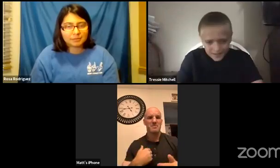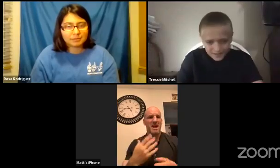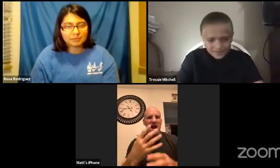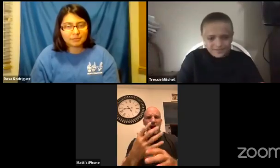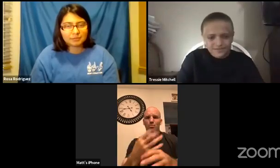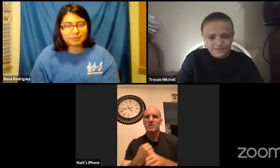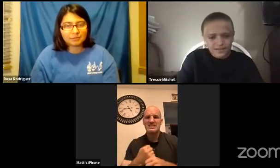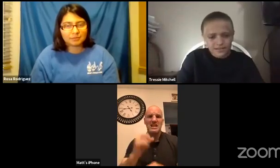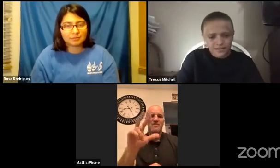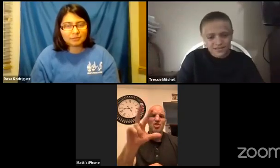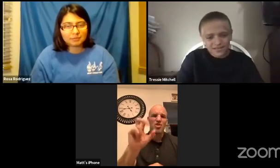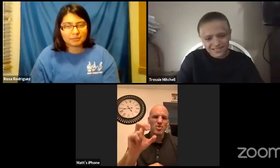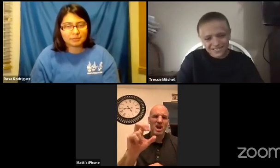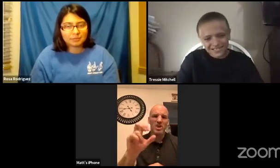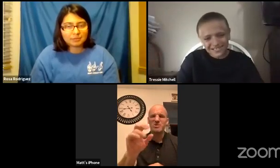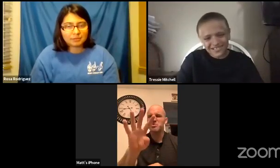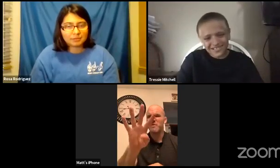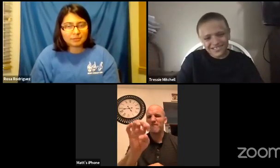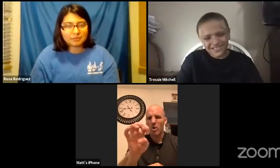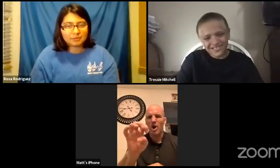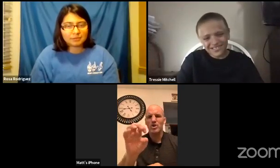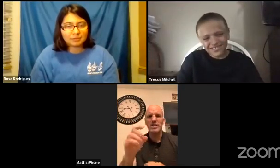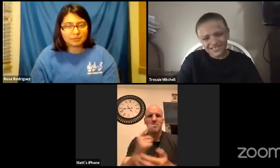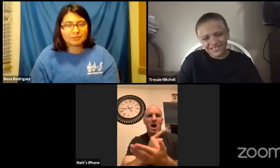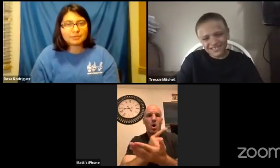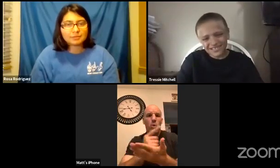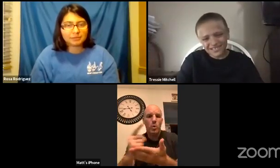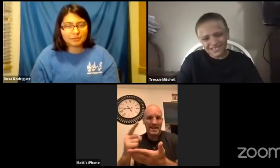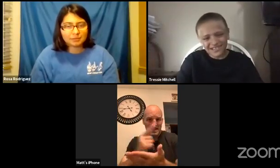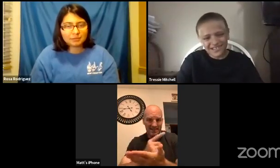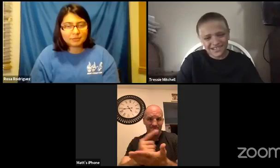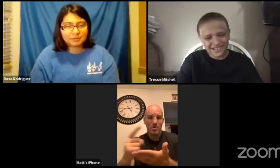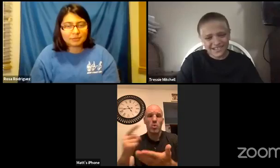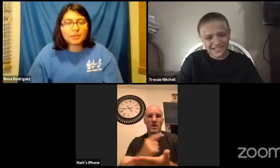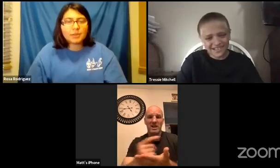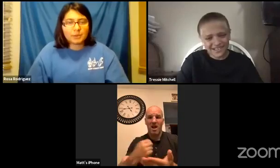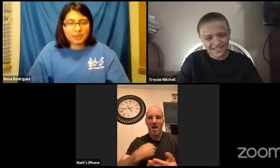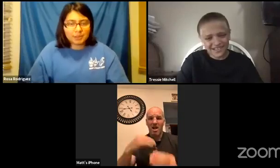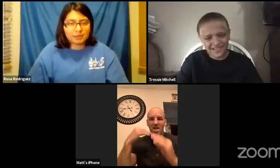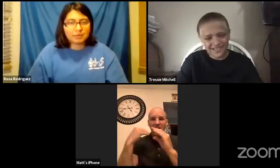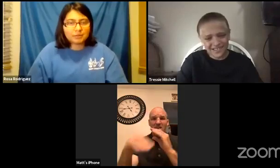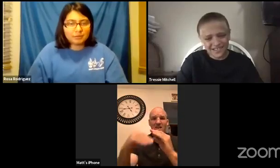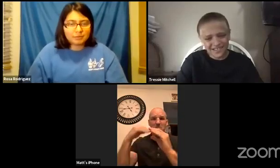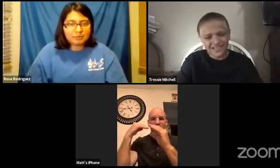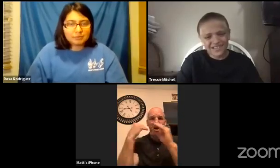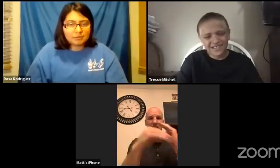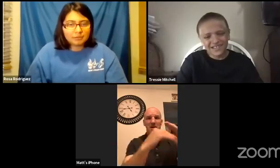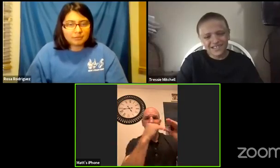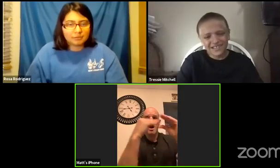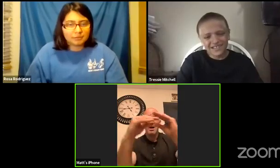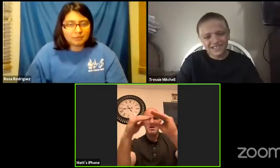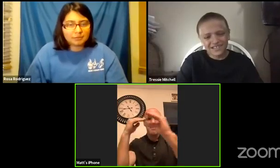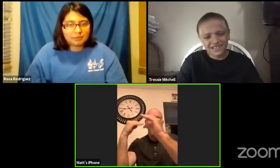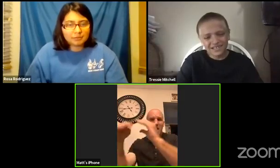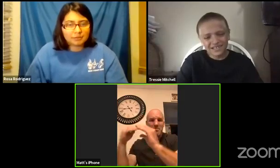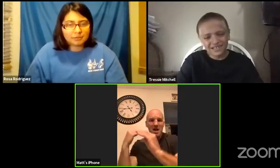I know there are many deaf children that have told me they've been inspired or influenced